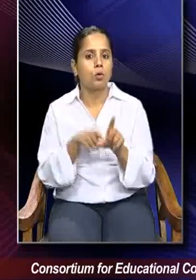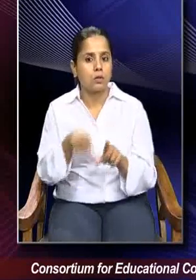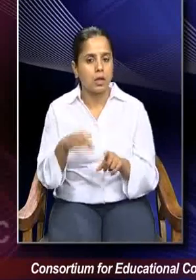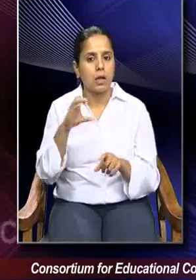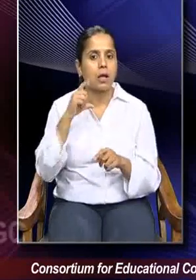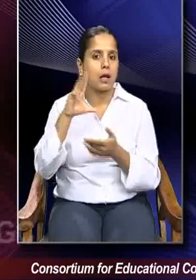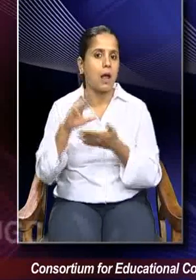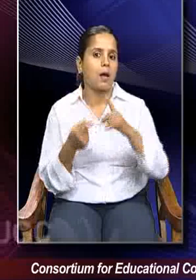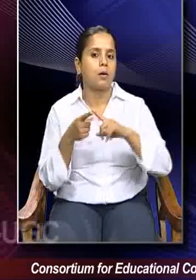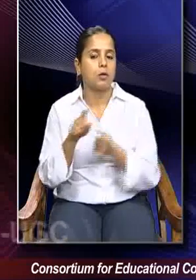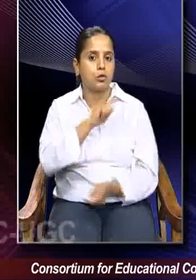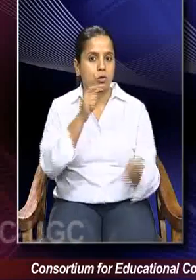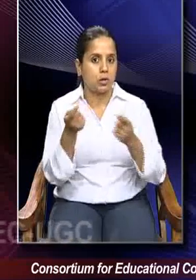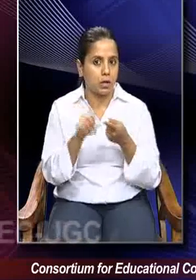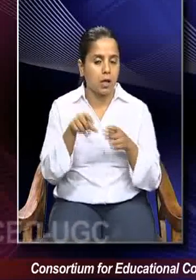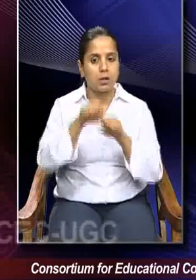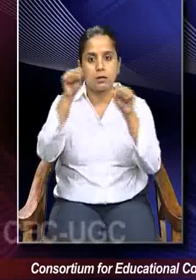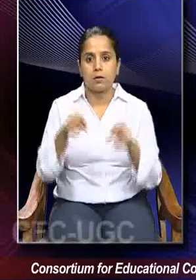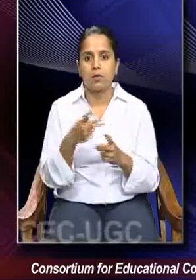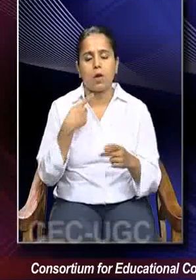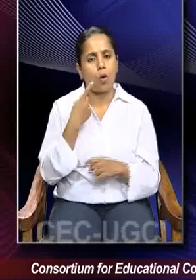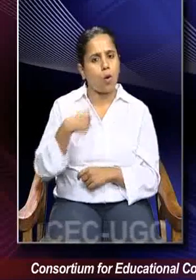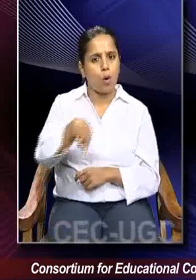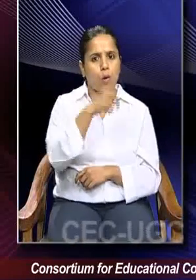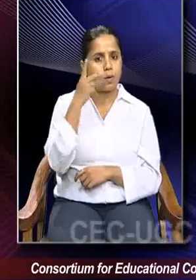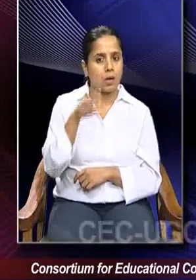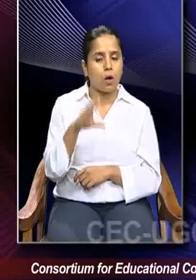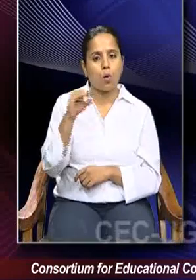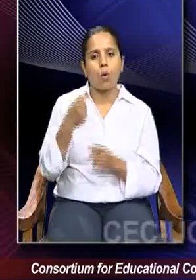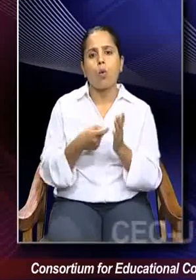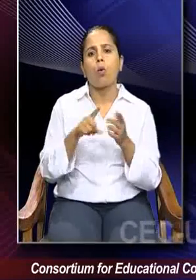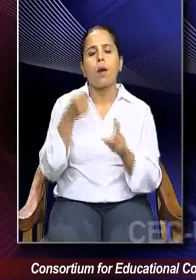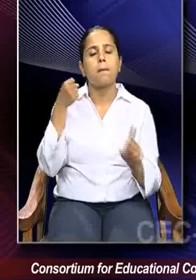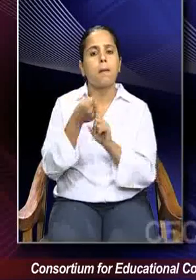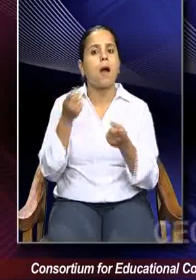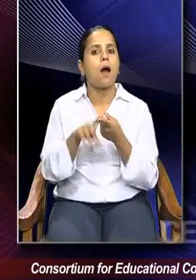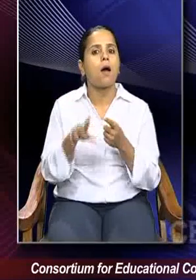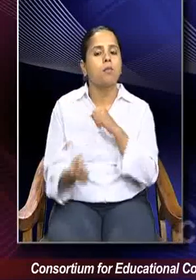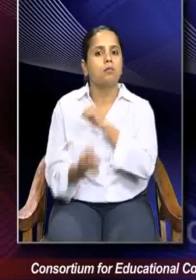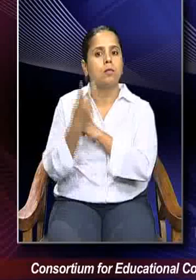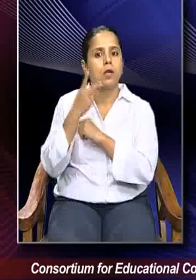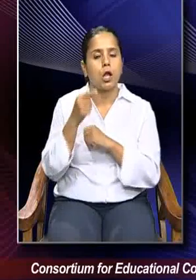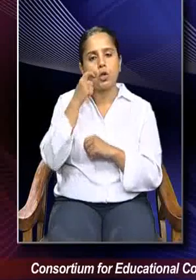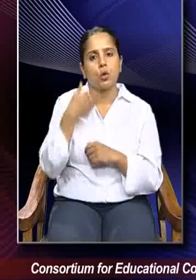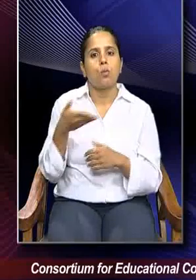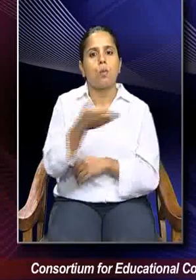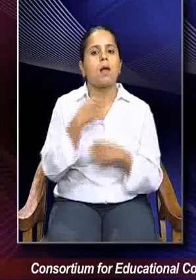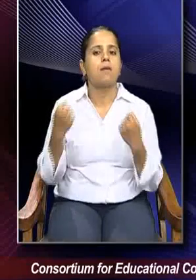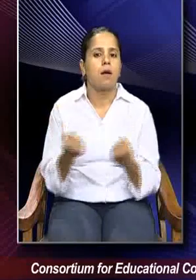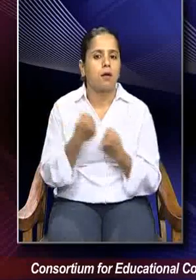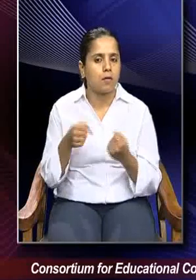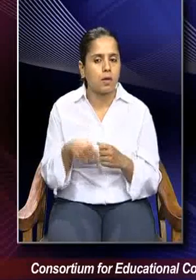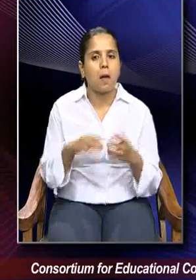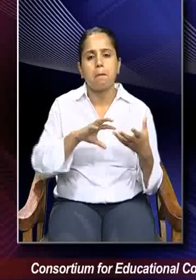that systematic diagram, we saw that the core impact, the origin is the human activity, production